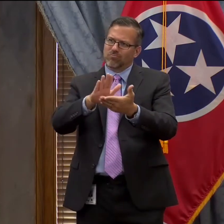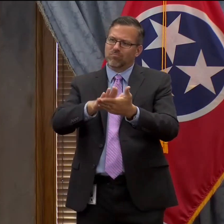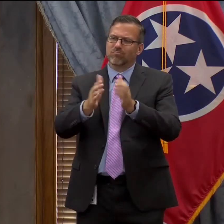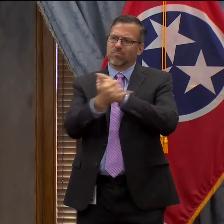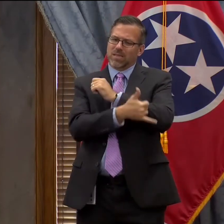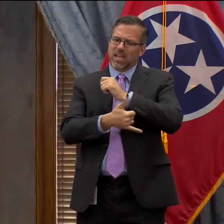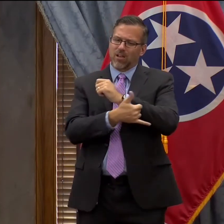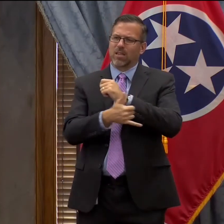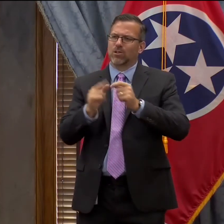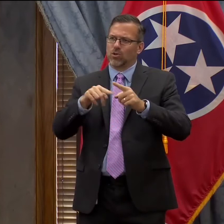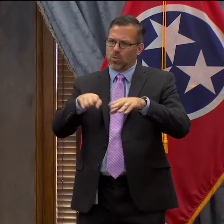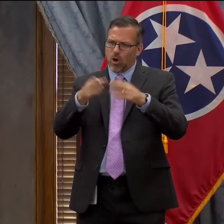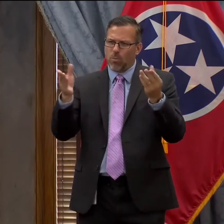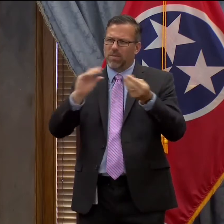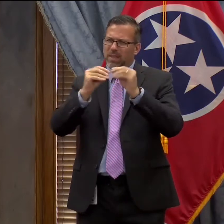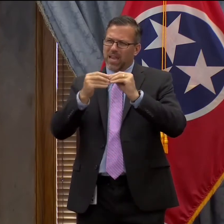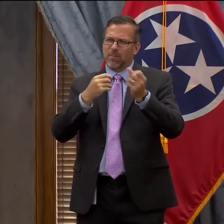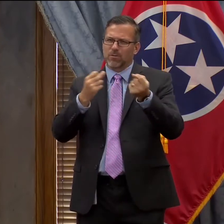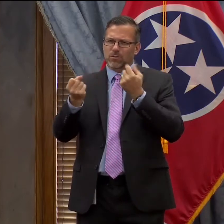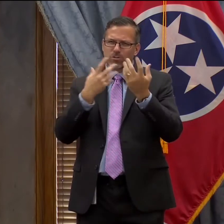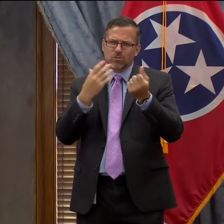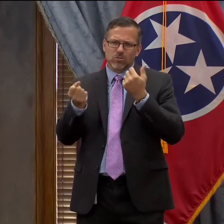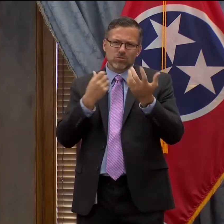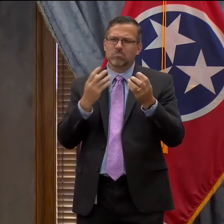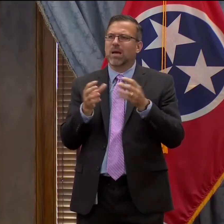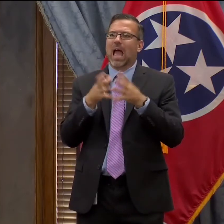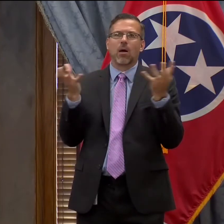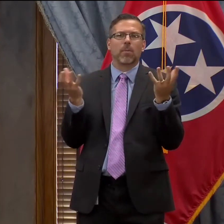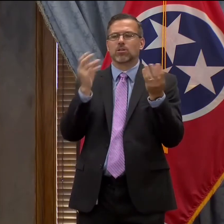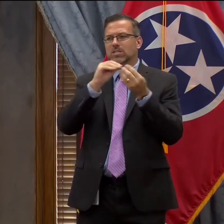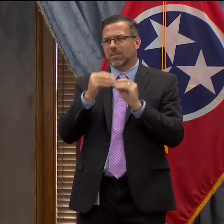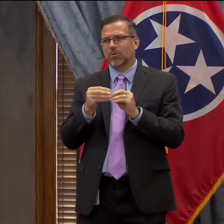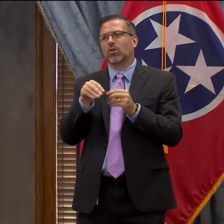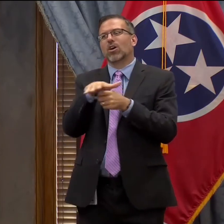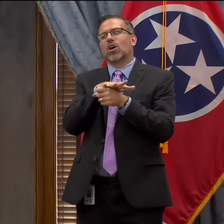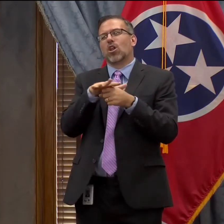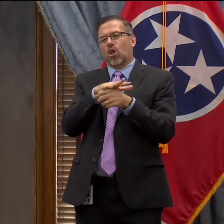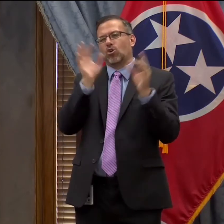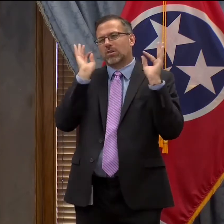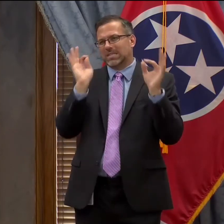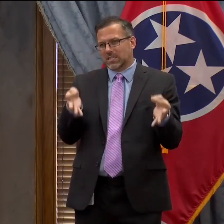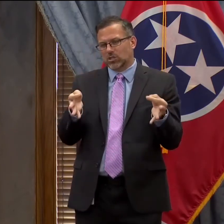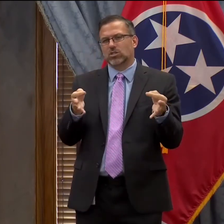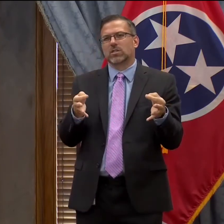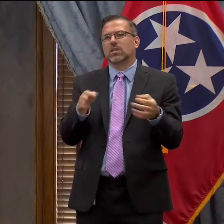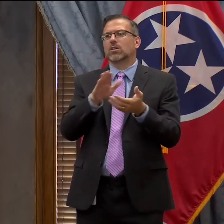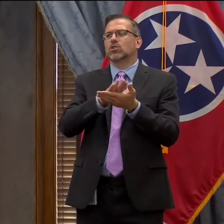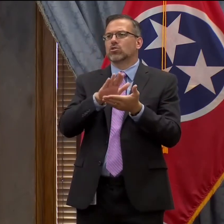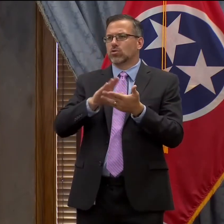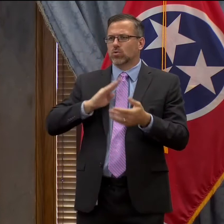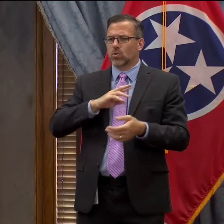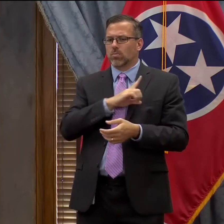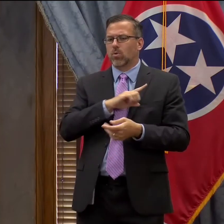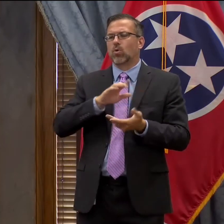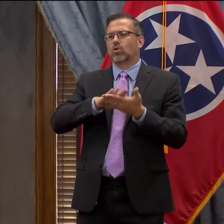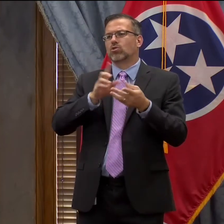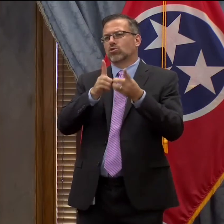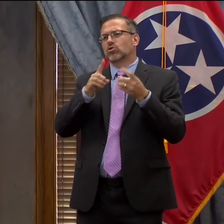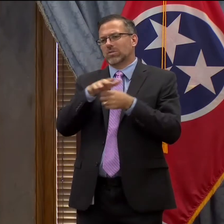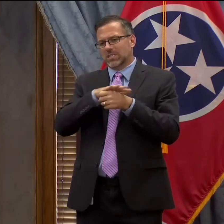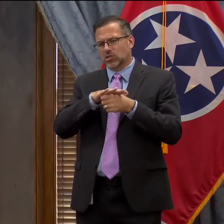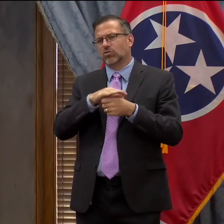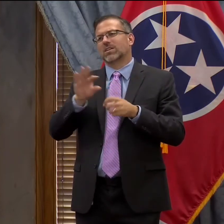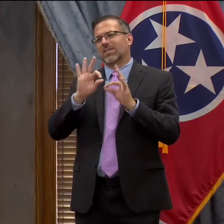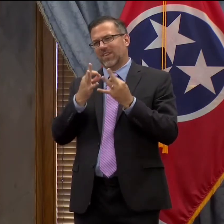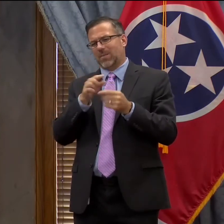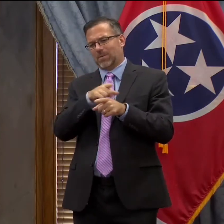districts make decisions around what data they will share and at what grain size must remain a local decision. It must be a conversation with school boards, school districts, and families.